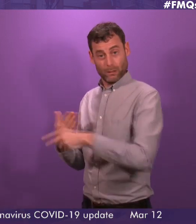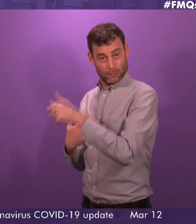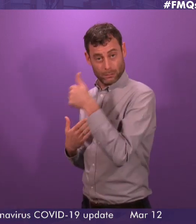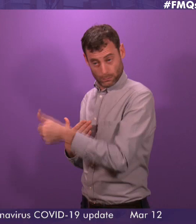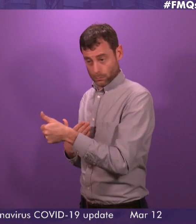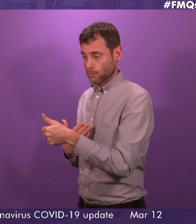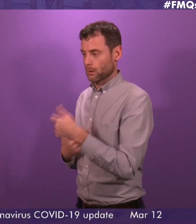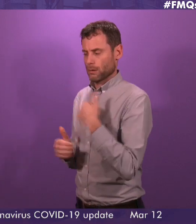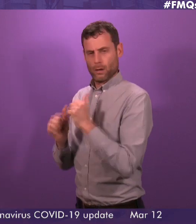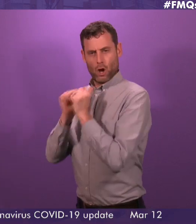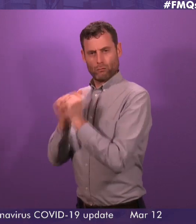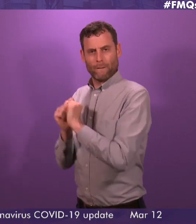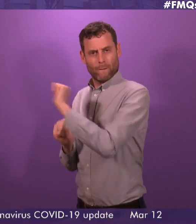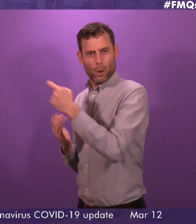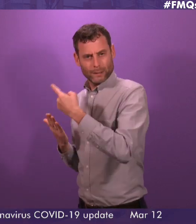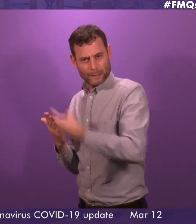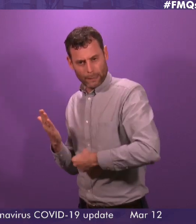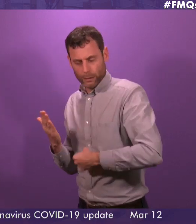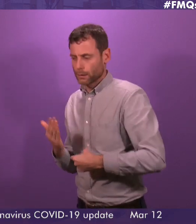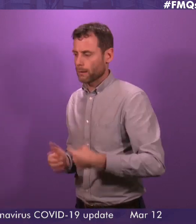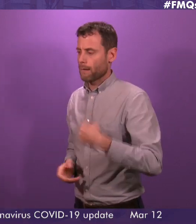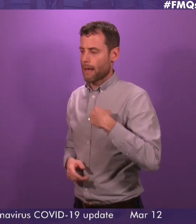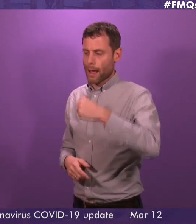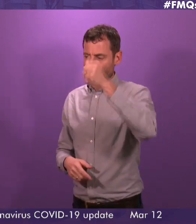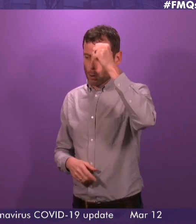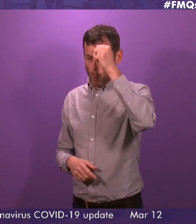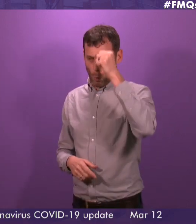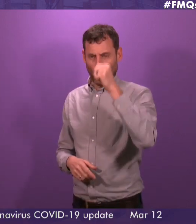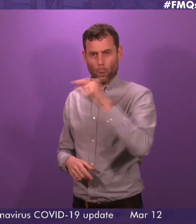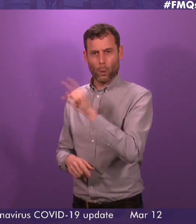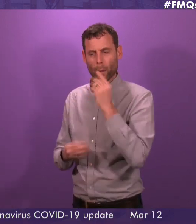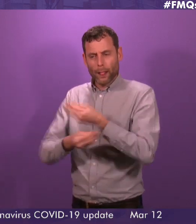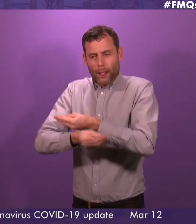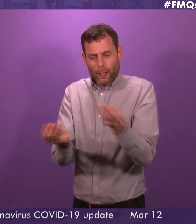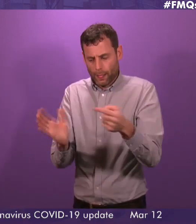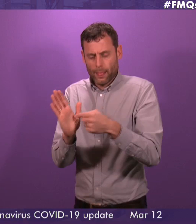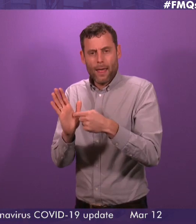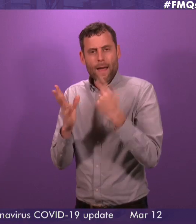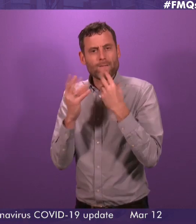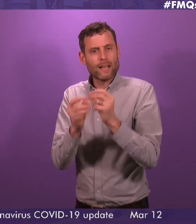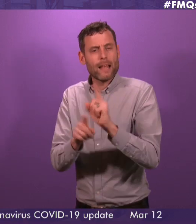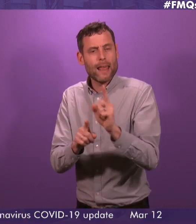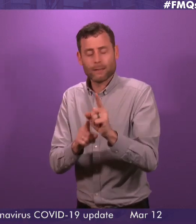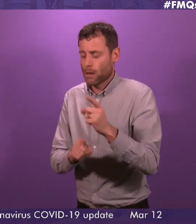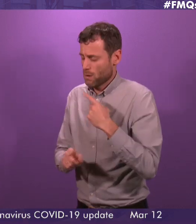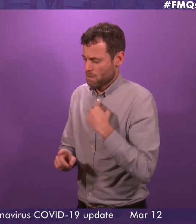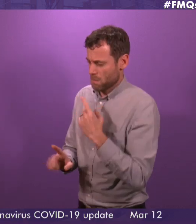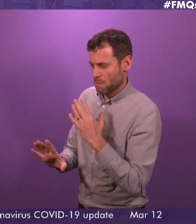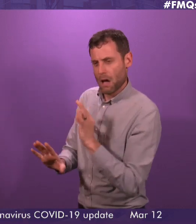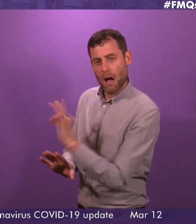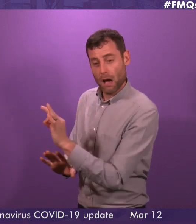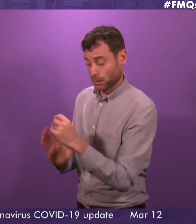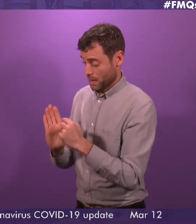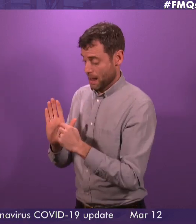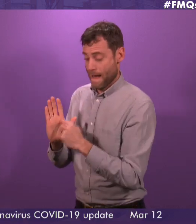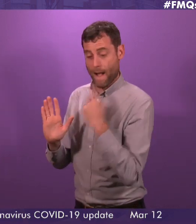Presiding Officer, and I'm very grateful for it. And I know we're going to see this advice later, but I just wonder, in that advice, will it also give us some advice